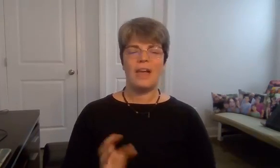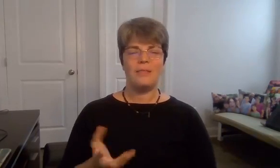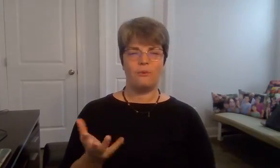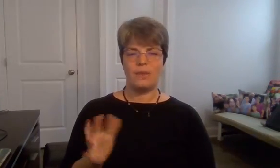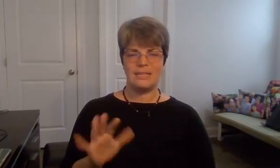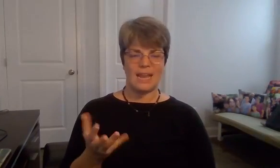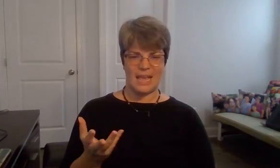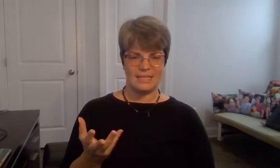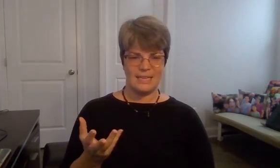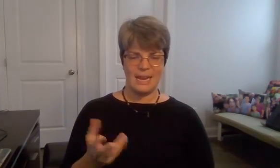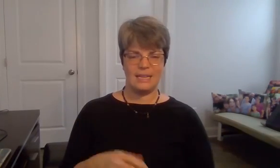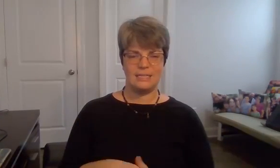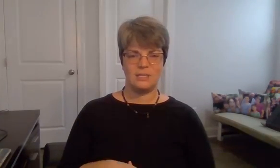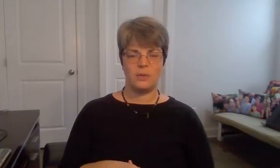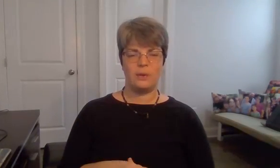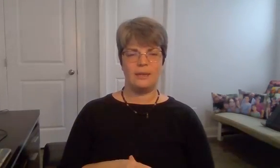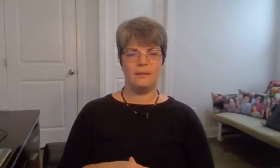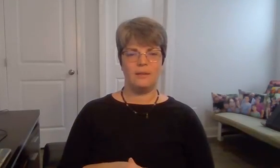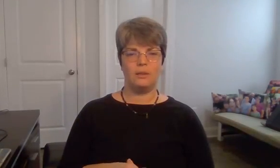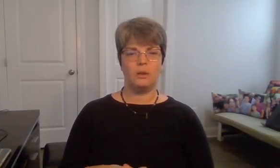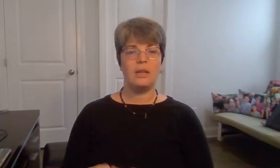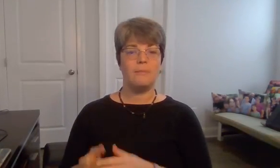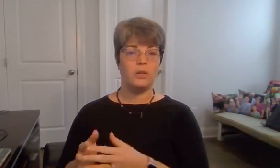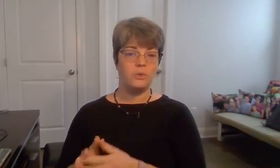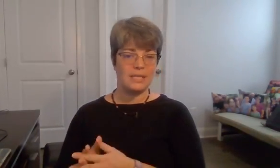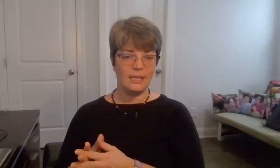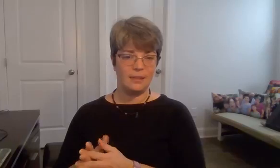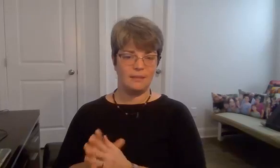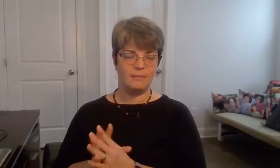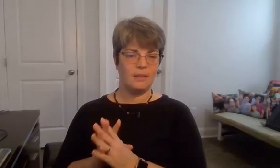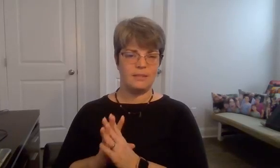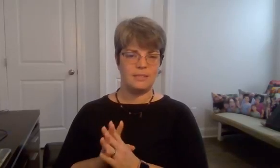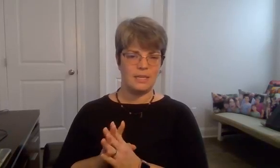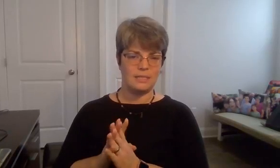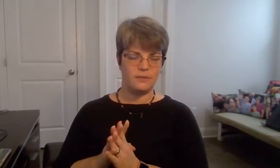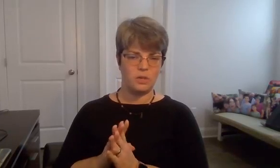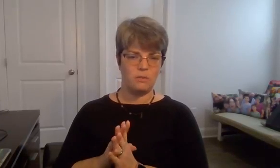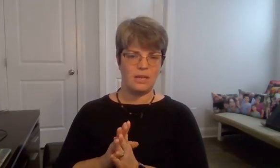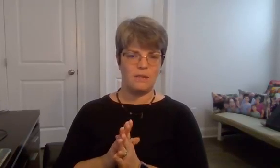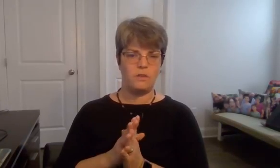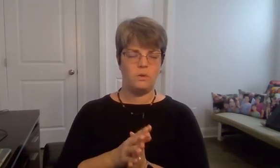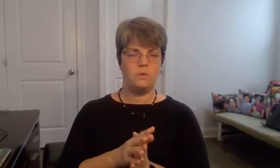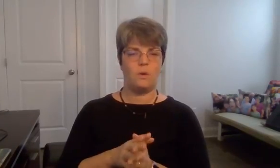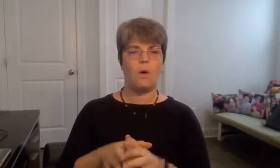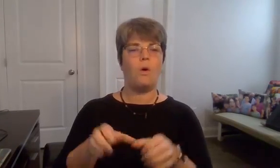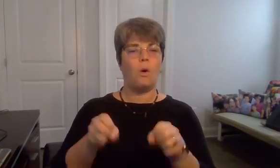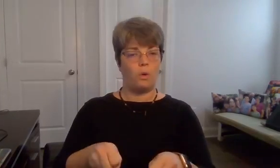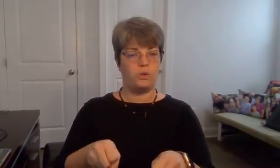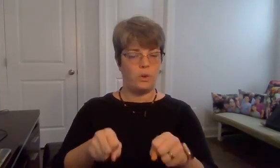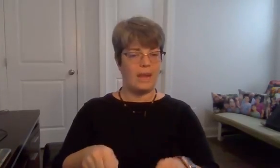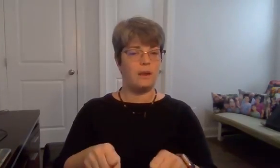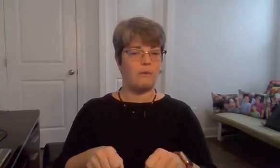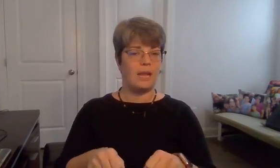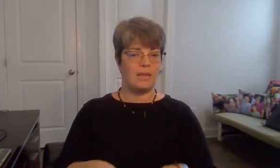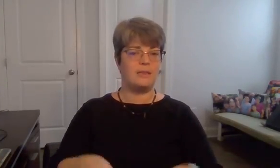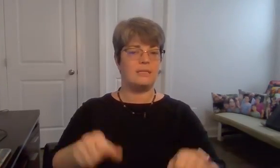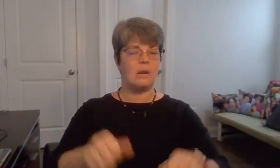The reason I hesitate is, so in learning music, the studies have shown that if you do hand over hand to help a